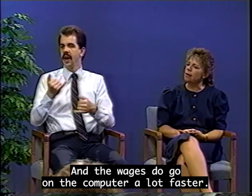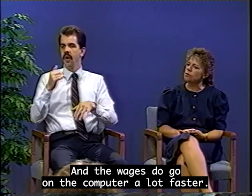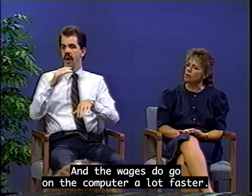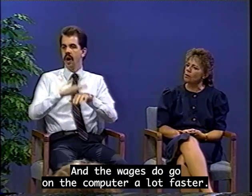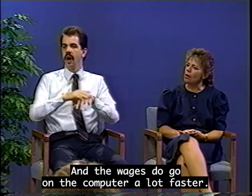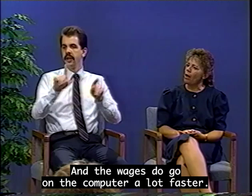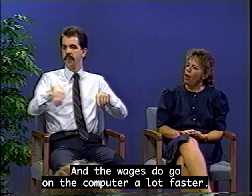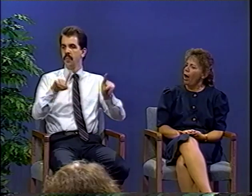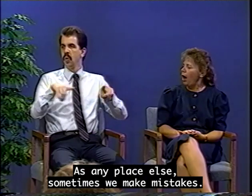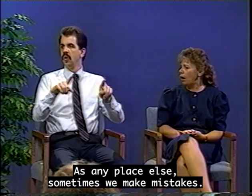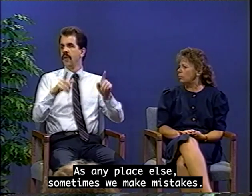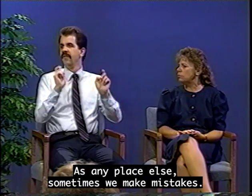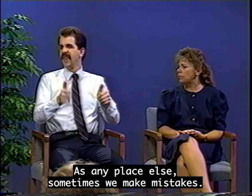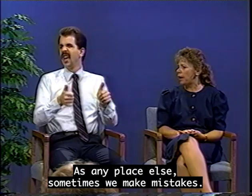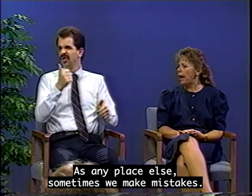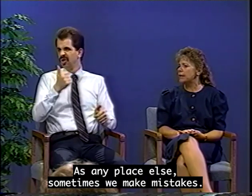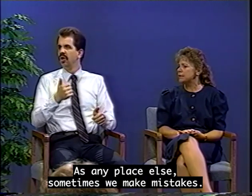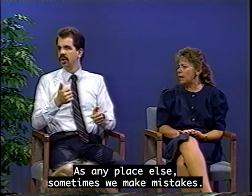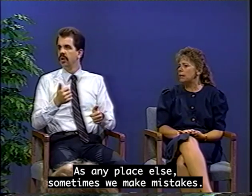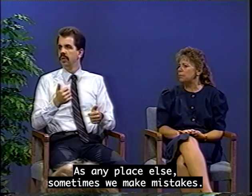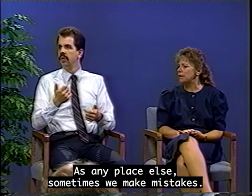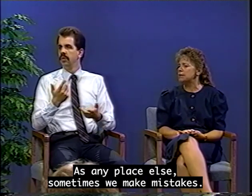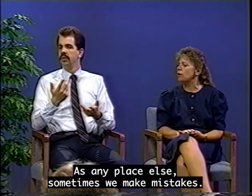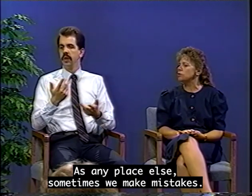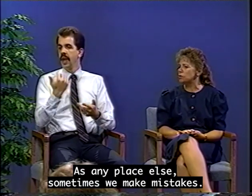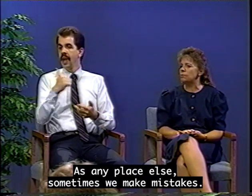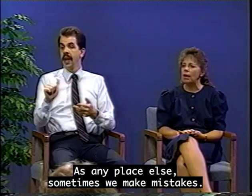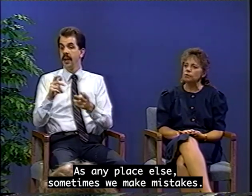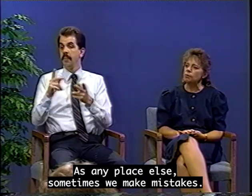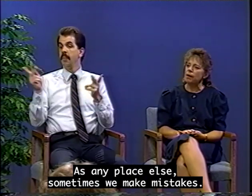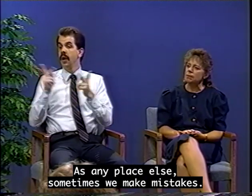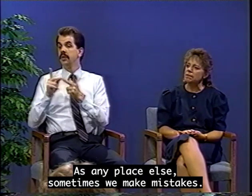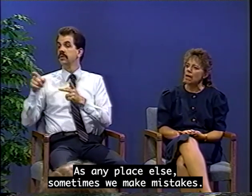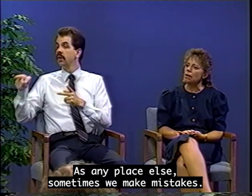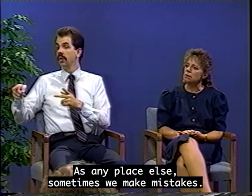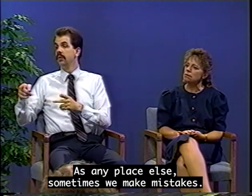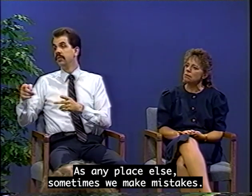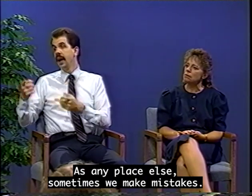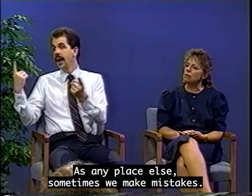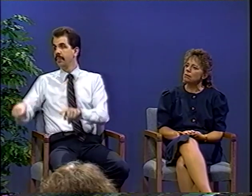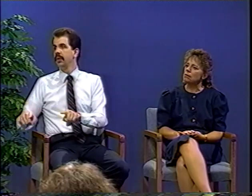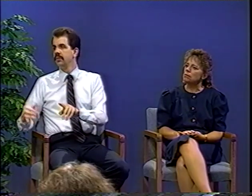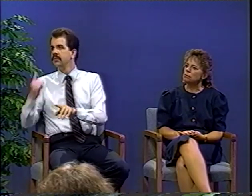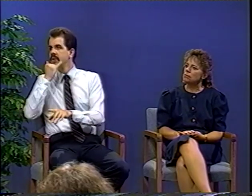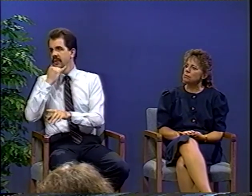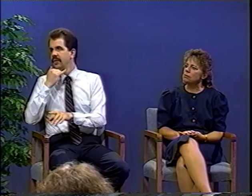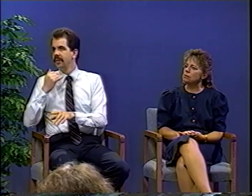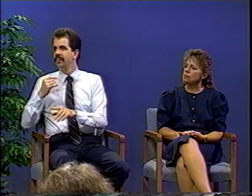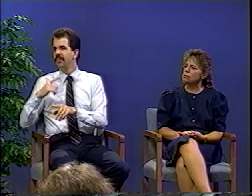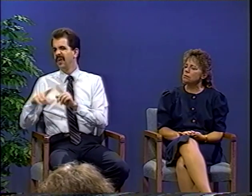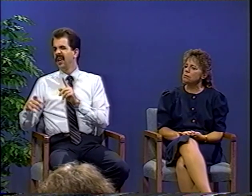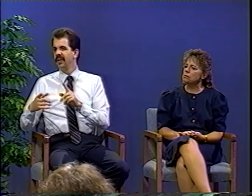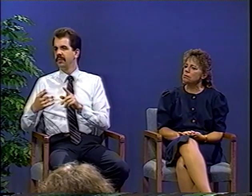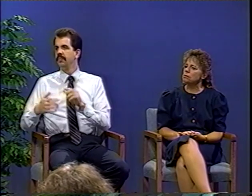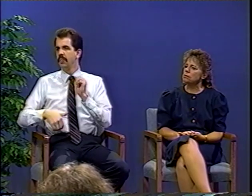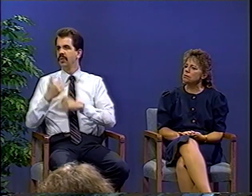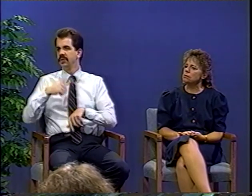lot faster. As any place else, sometimes we make mistakes.